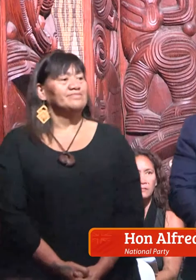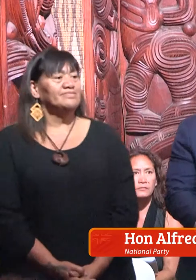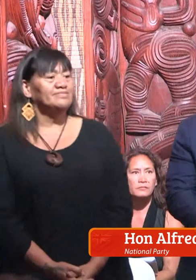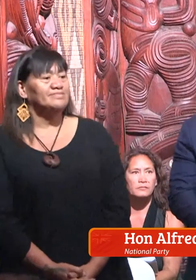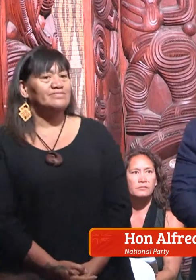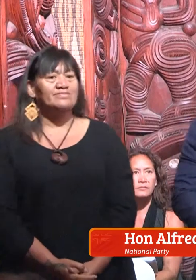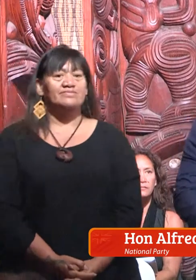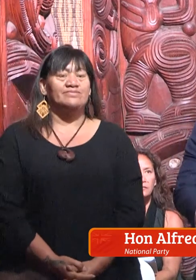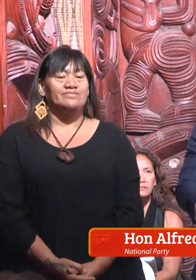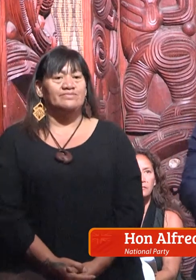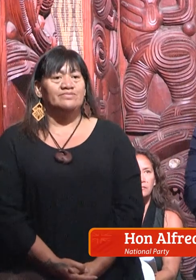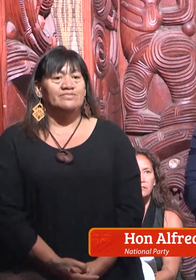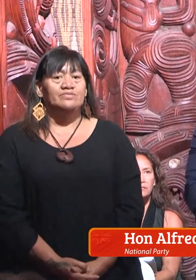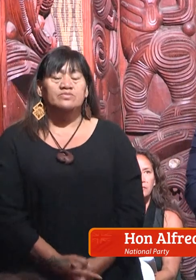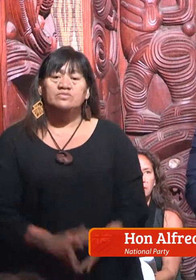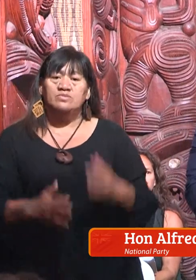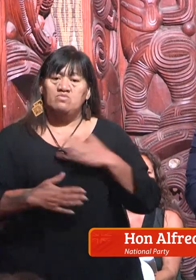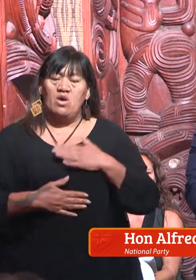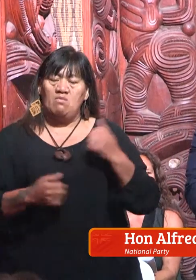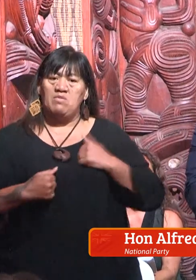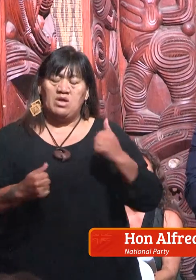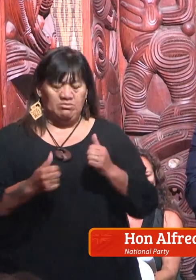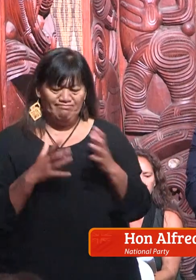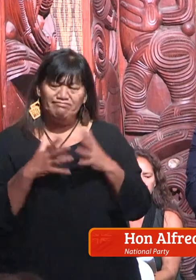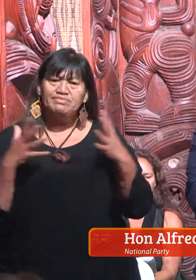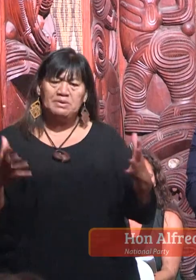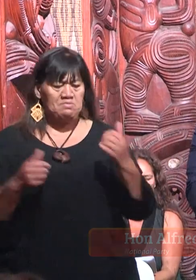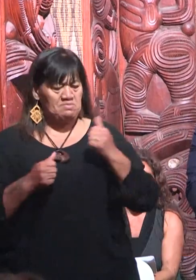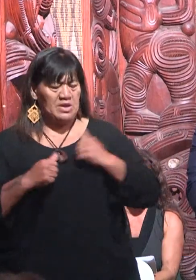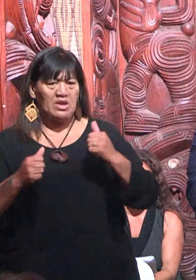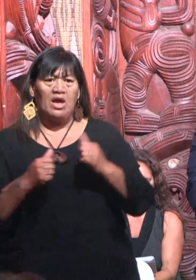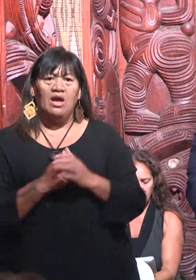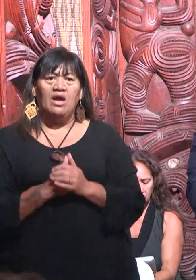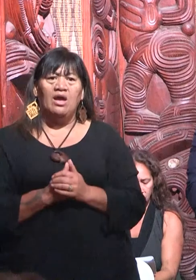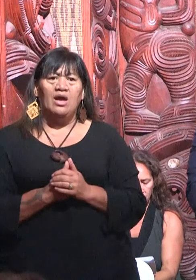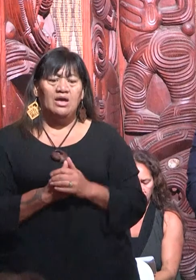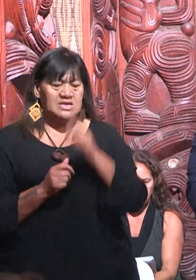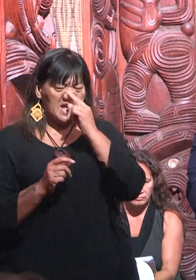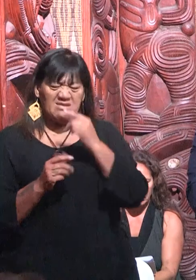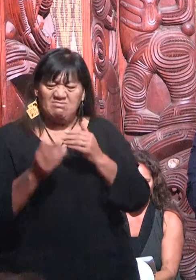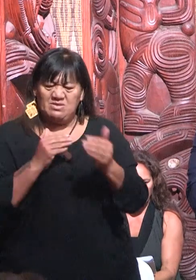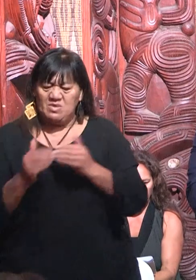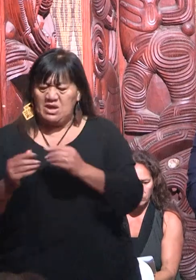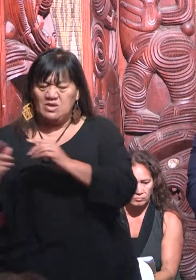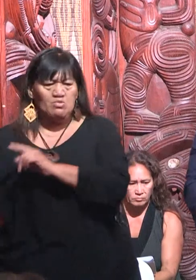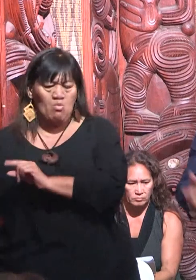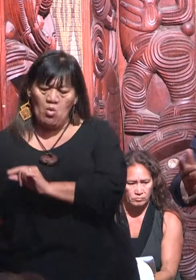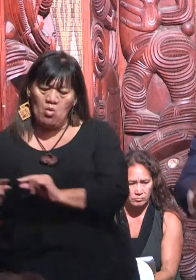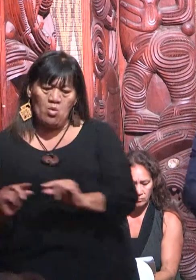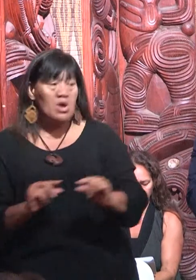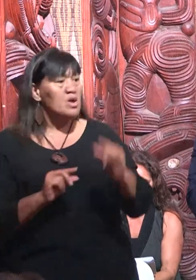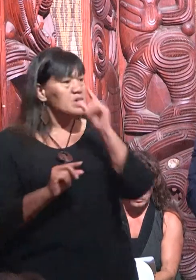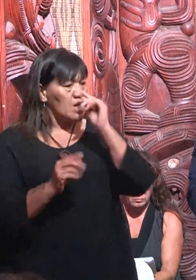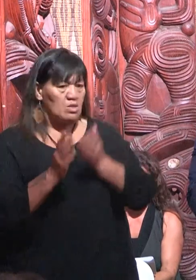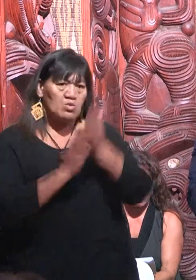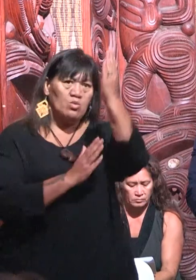Taku manu nui, taku manu rai. Taku manu kare re tau iti iti ki runga ki